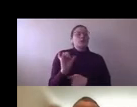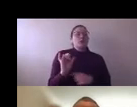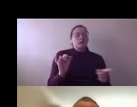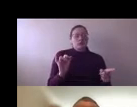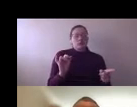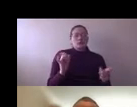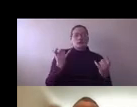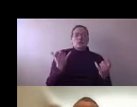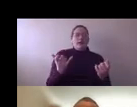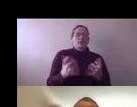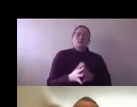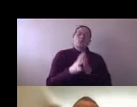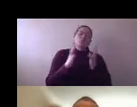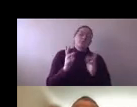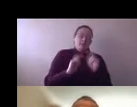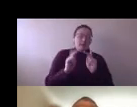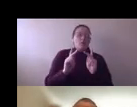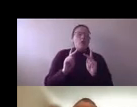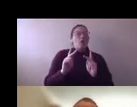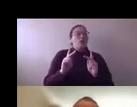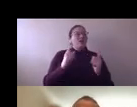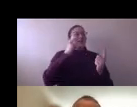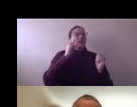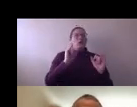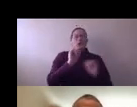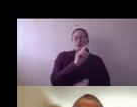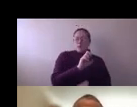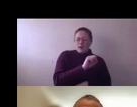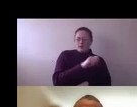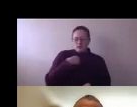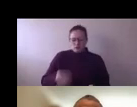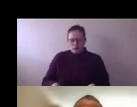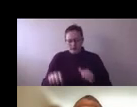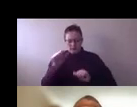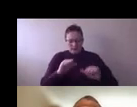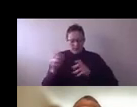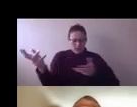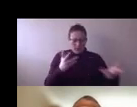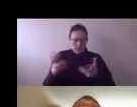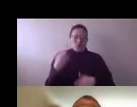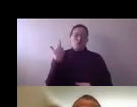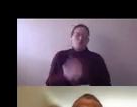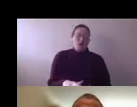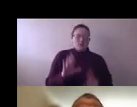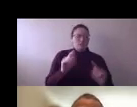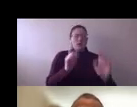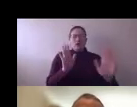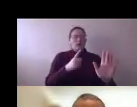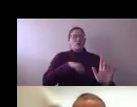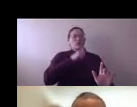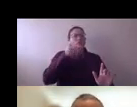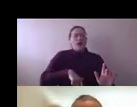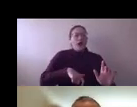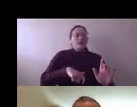today too many people see too much risk in US-China scientific interactions, but we should not lose sight of the need